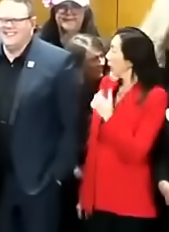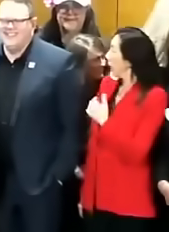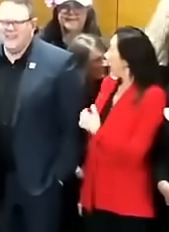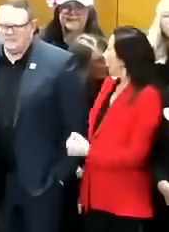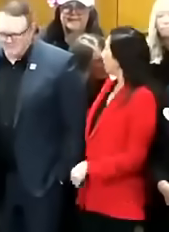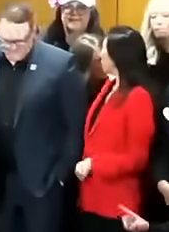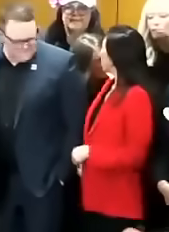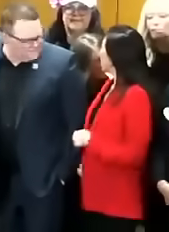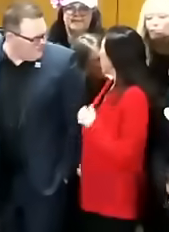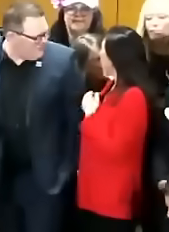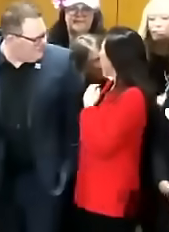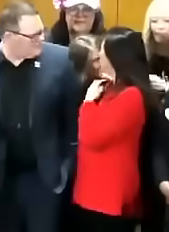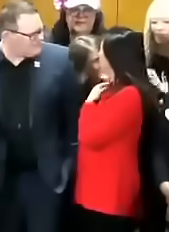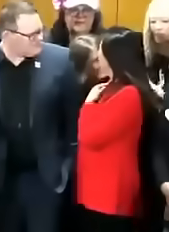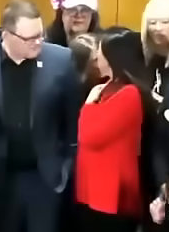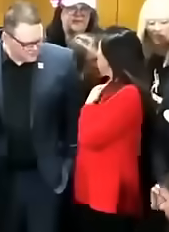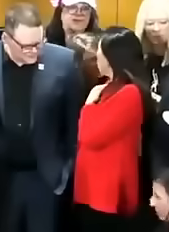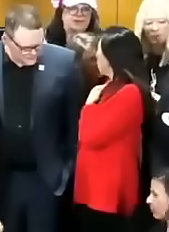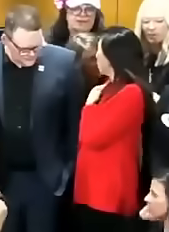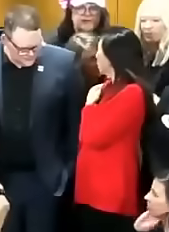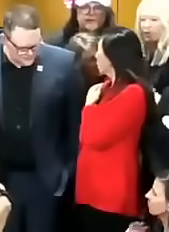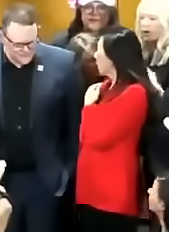that- got, yeah.